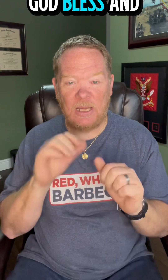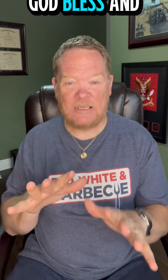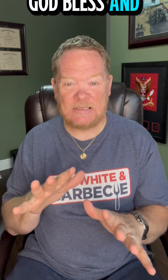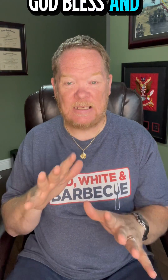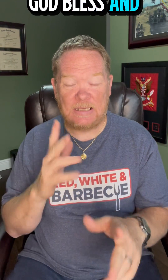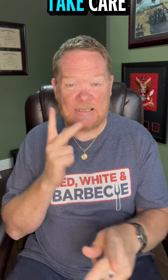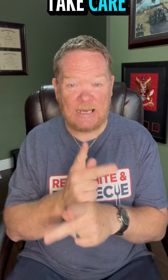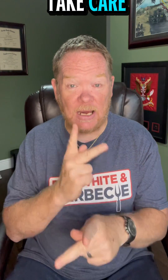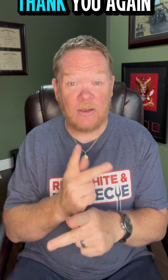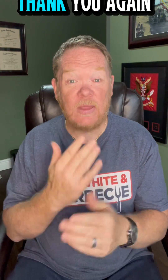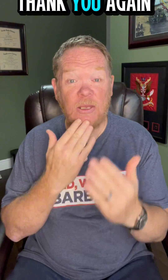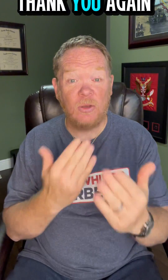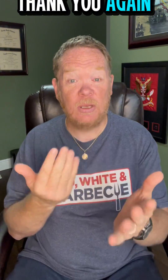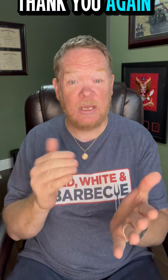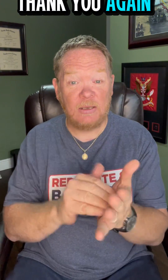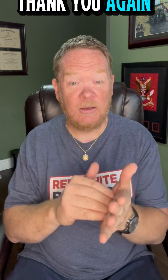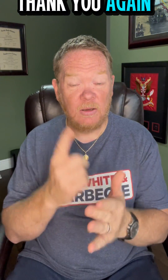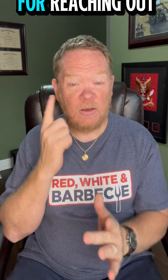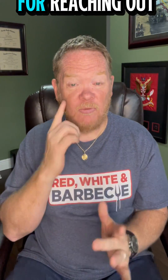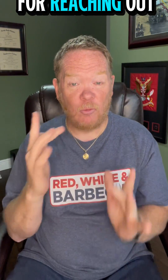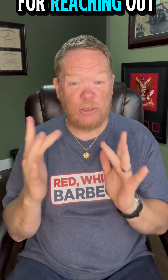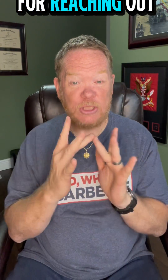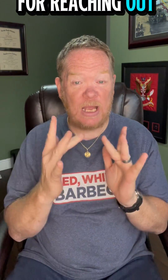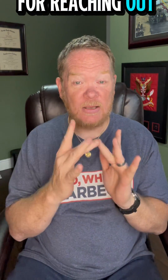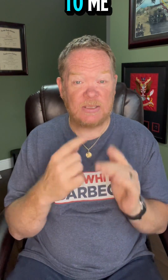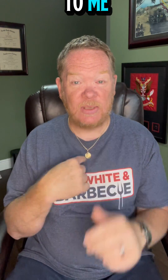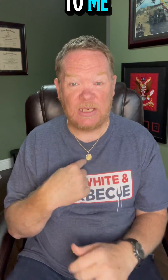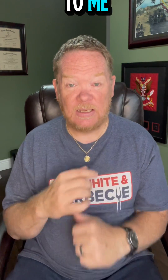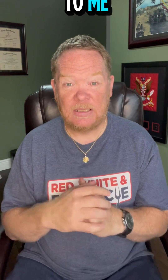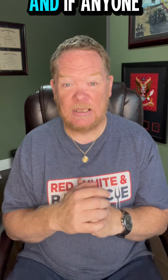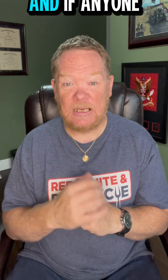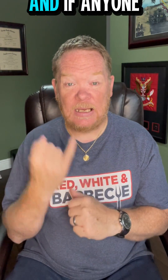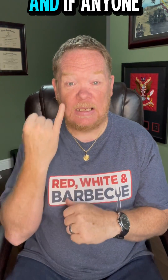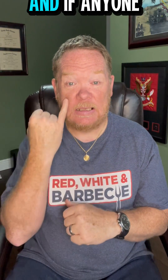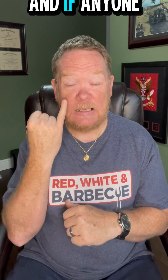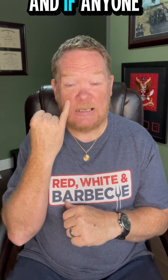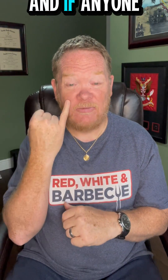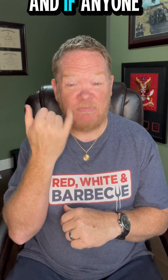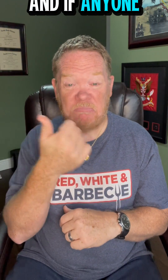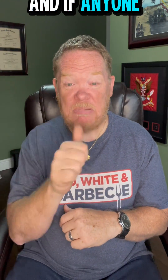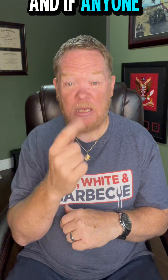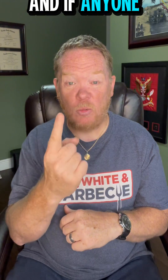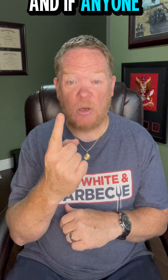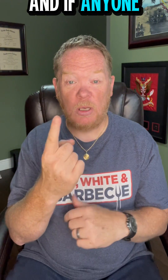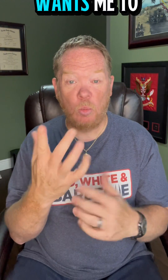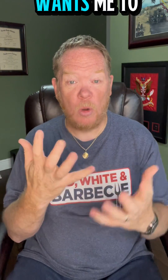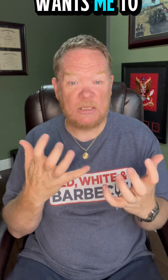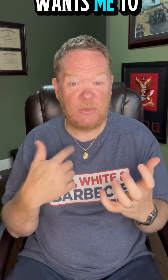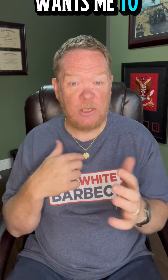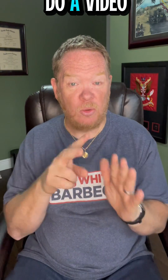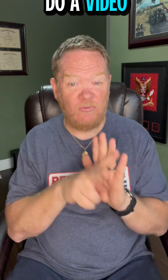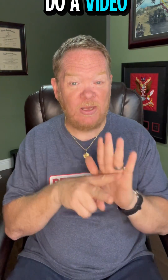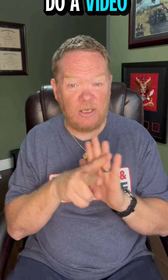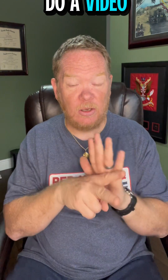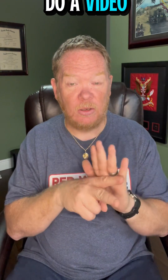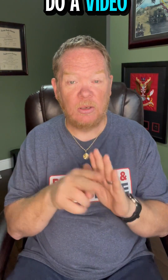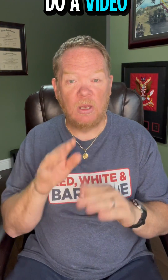bless and take care. Thank you again for reaching out to me. And if anyone wants me to do a video